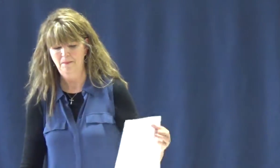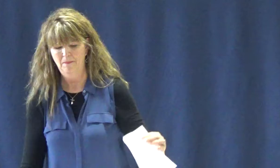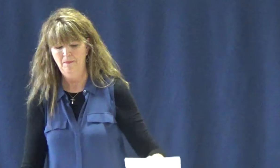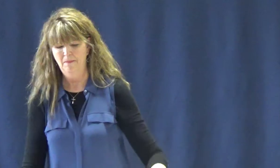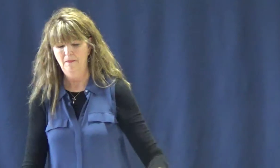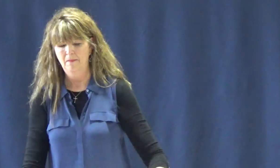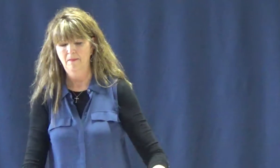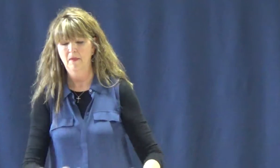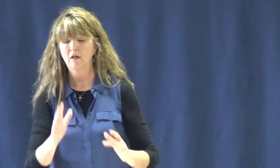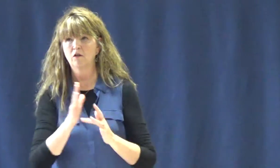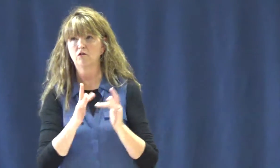the baptism.